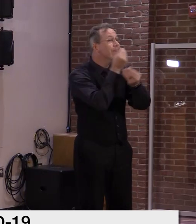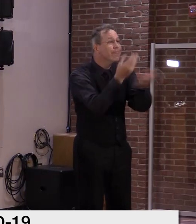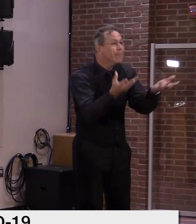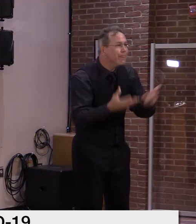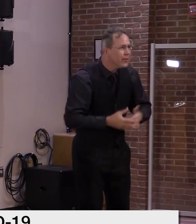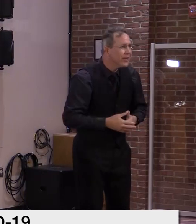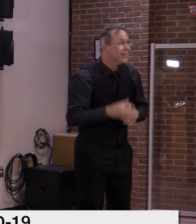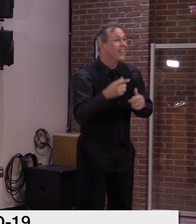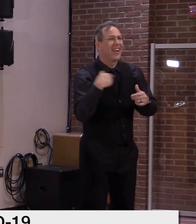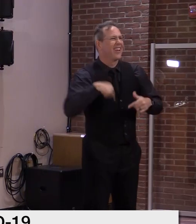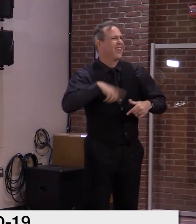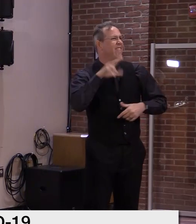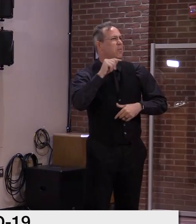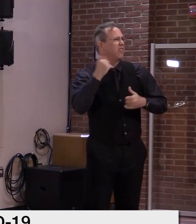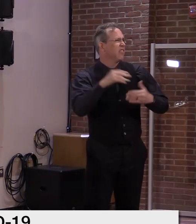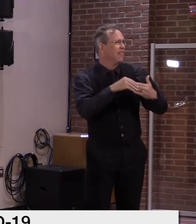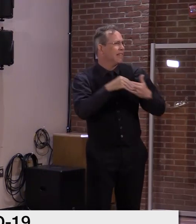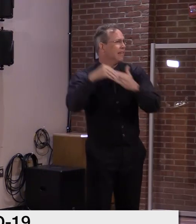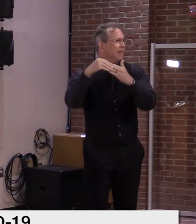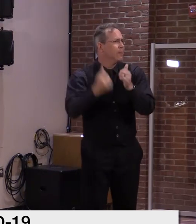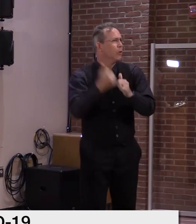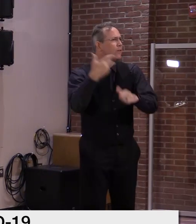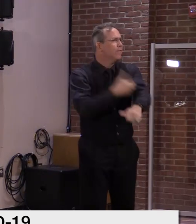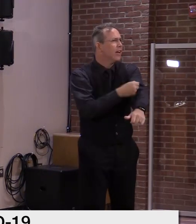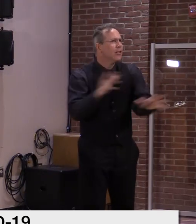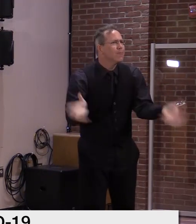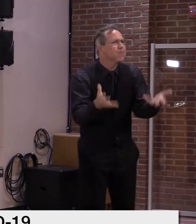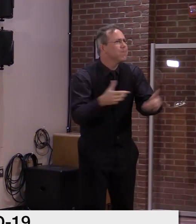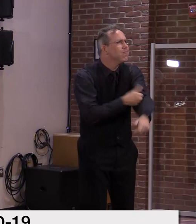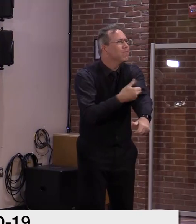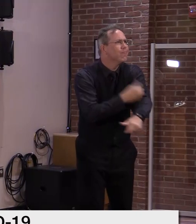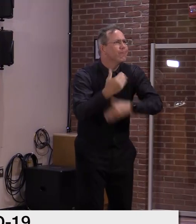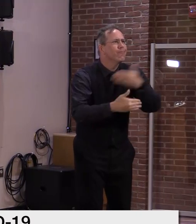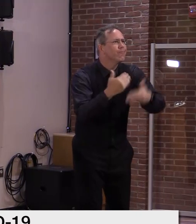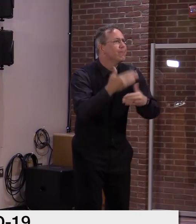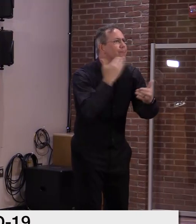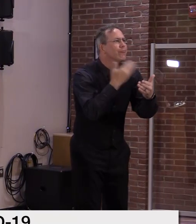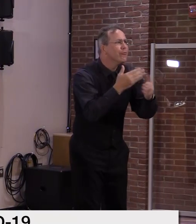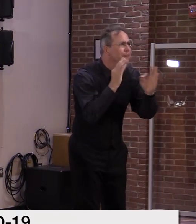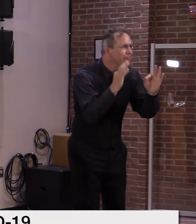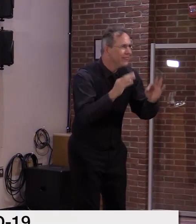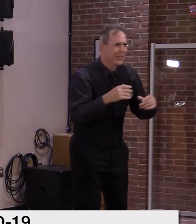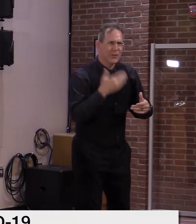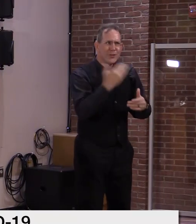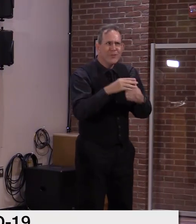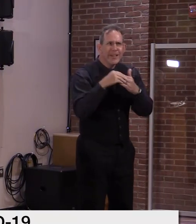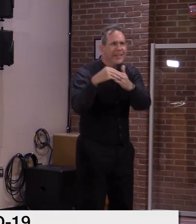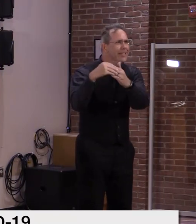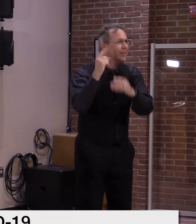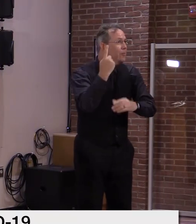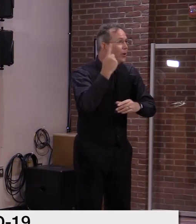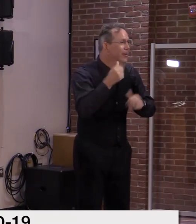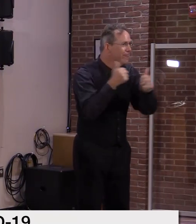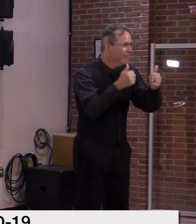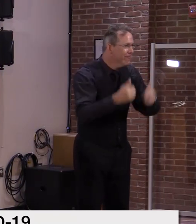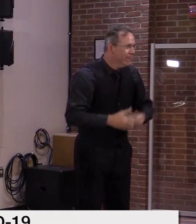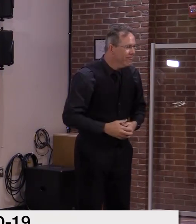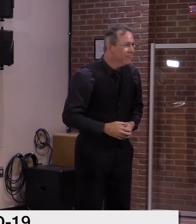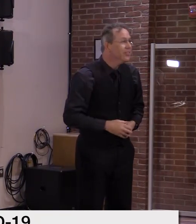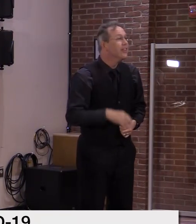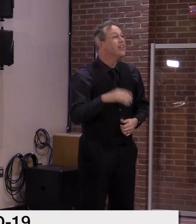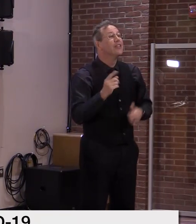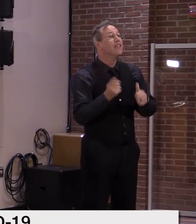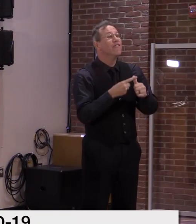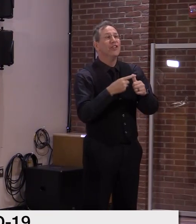nationally in many of the vaccine measures, including remaining first in the country for